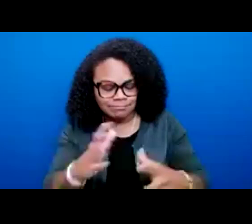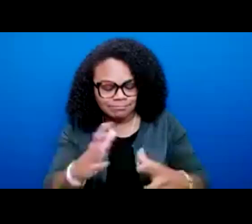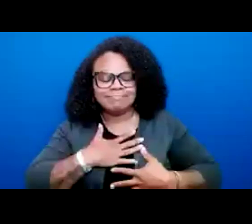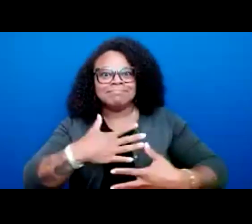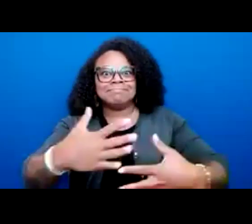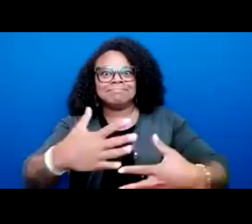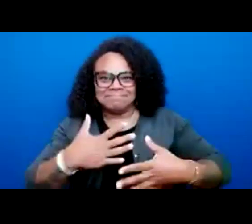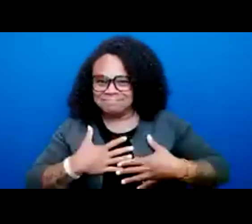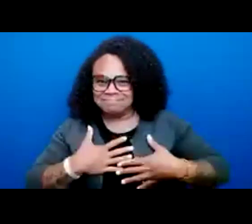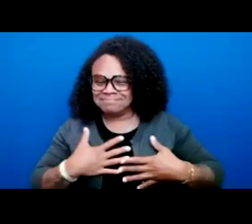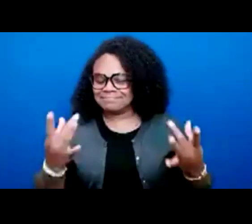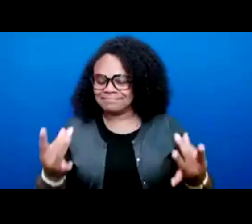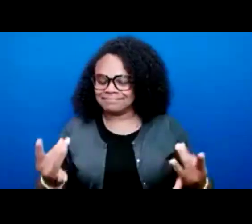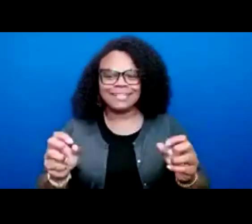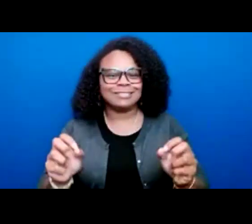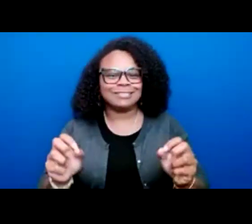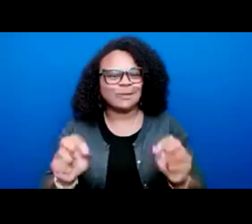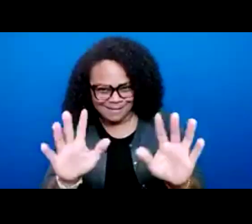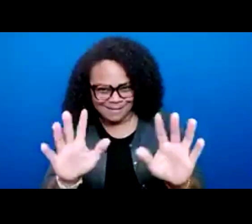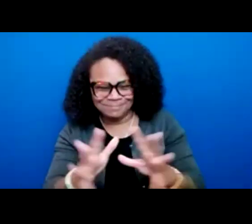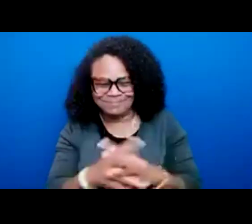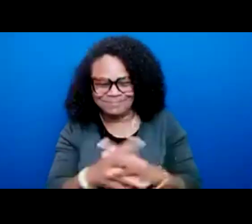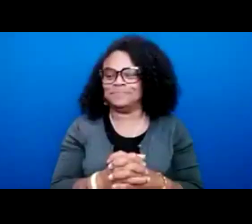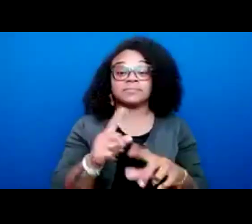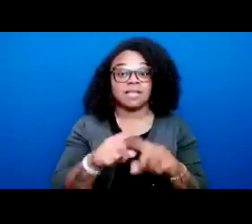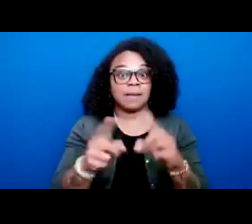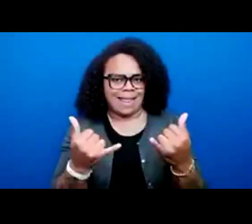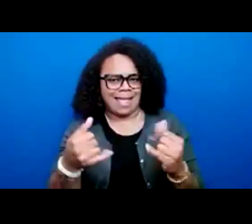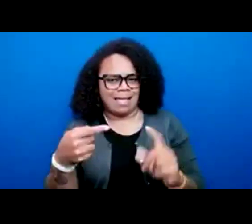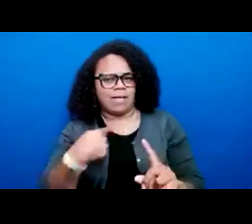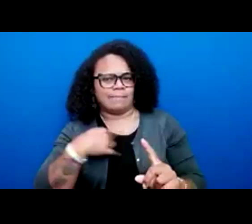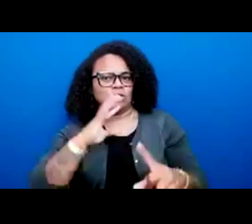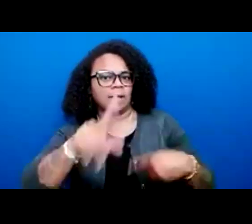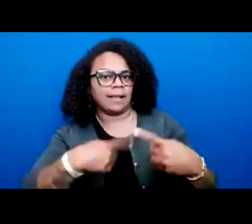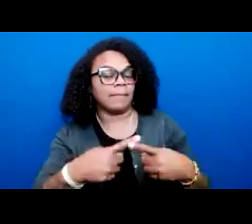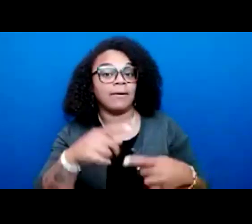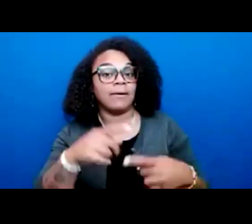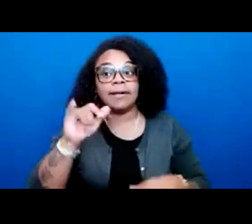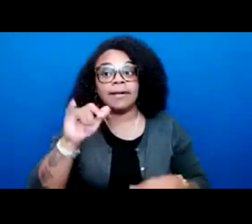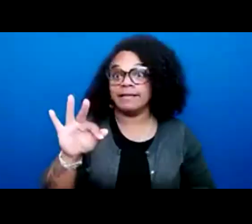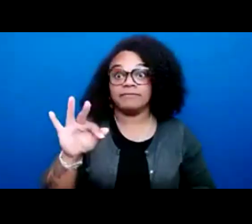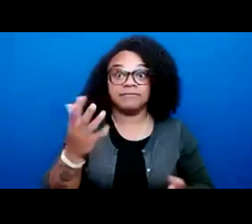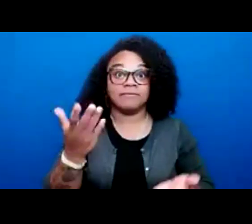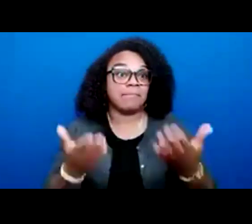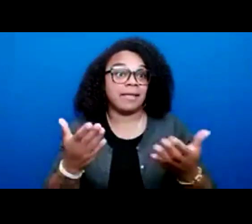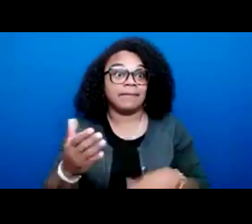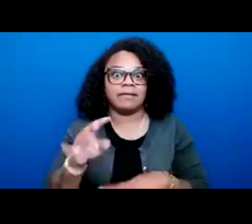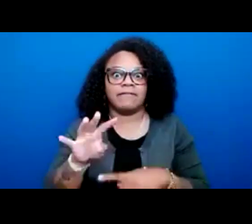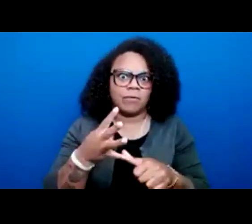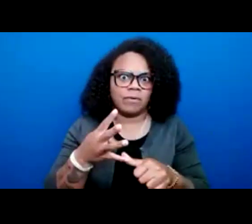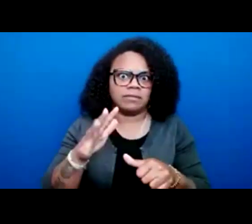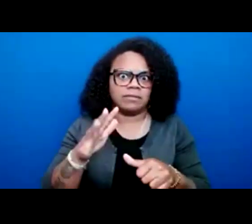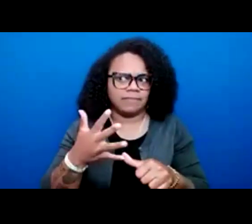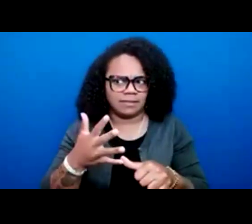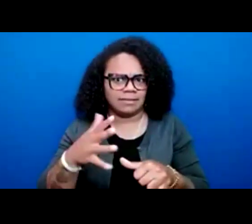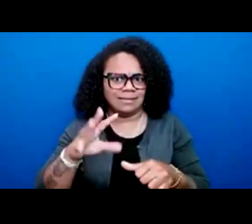It's okay. But what I am talking about is, if we're talking about year 4, 5, 6, 7,